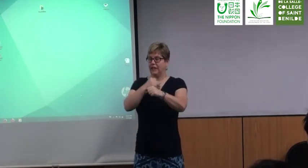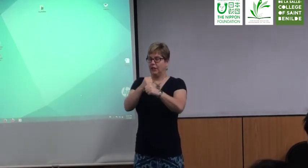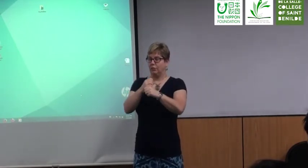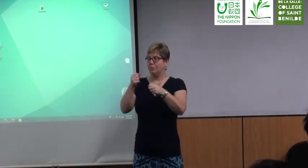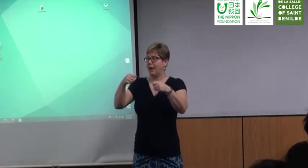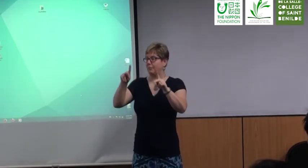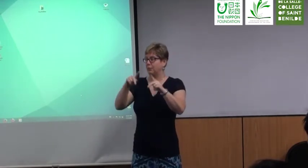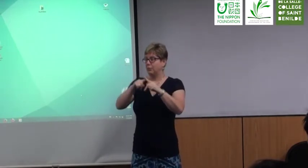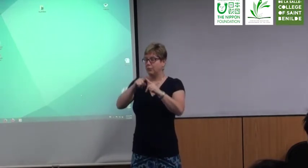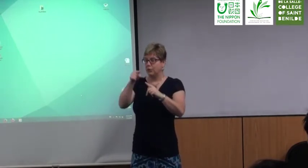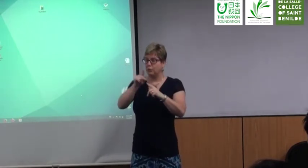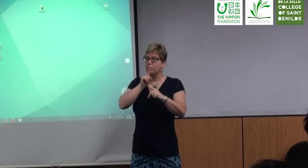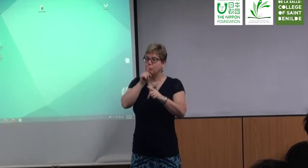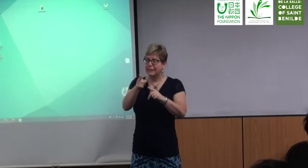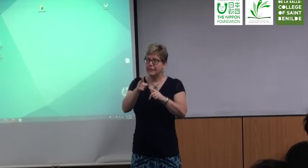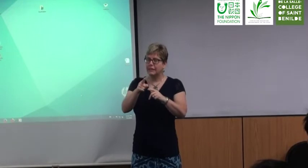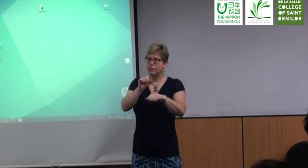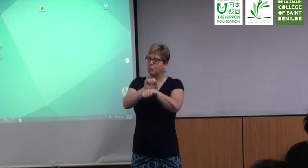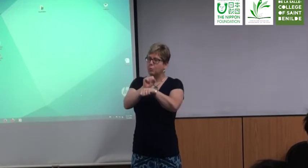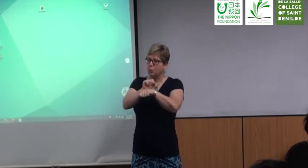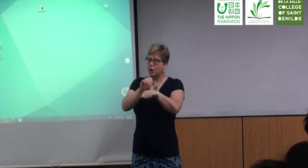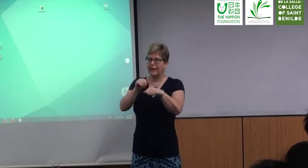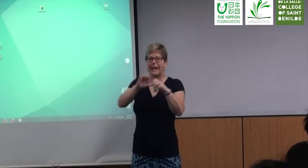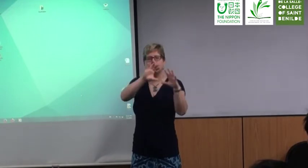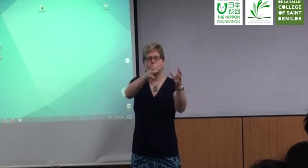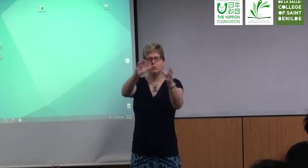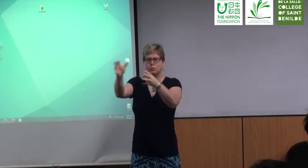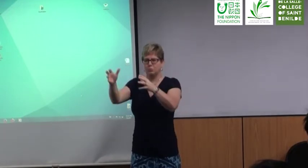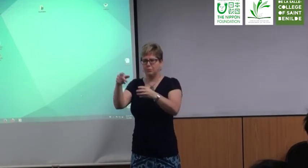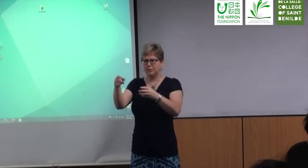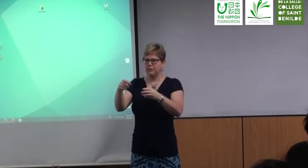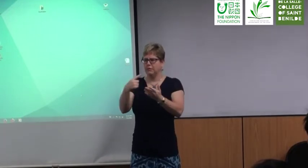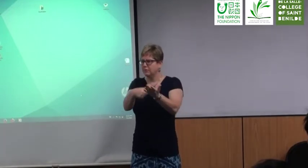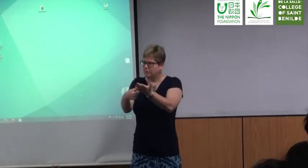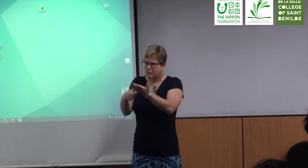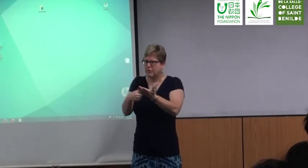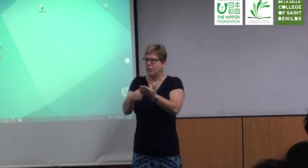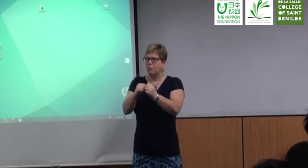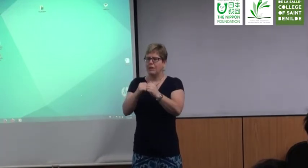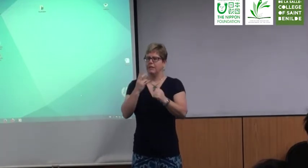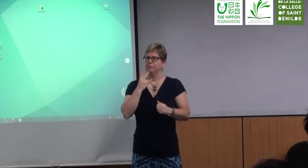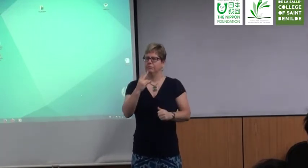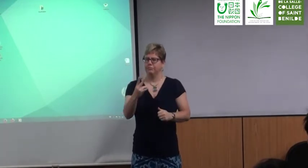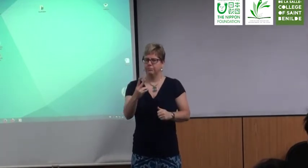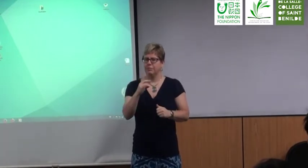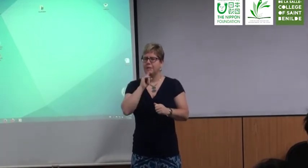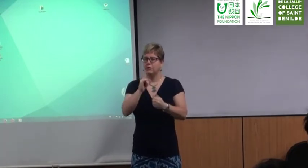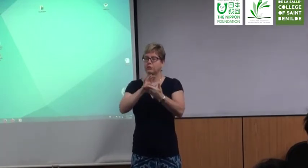is beneficial. It's a real opportunity to work together as groups